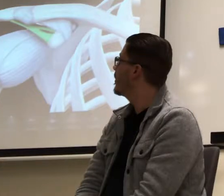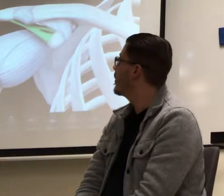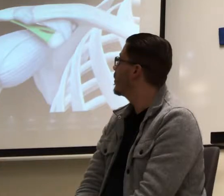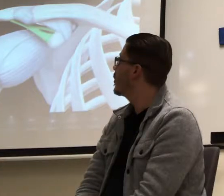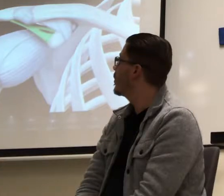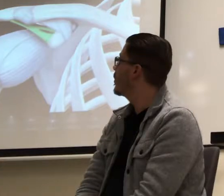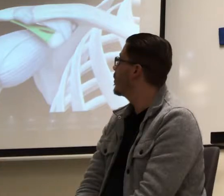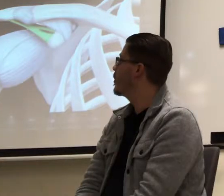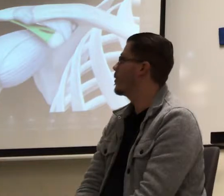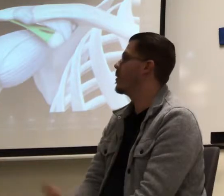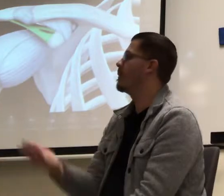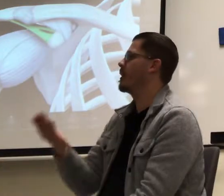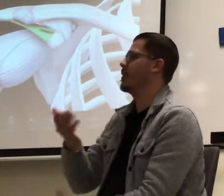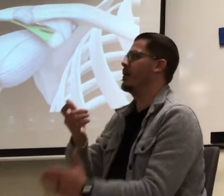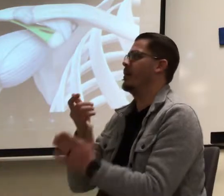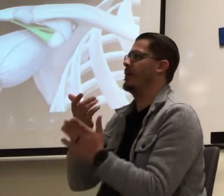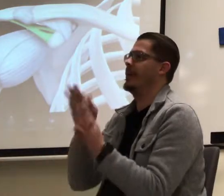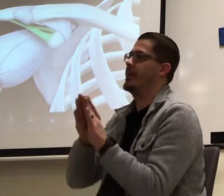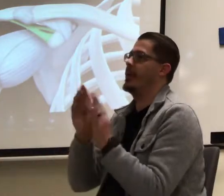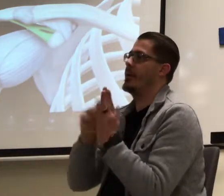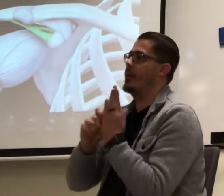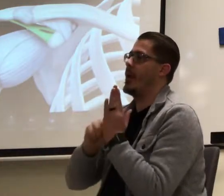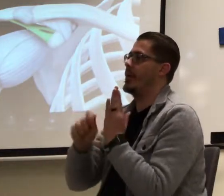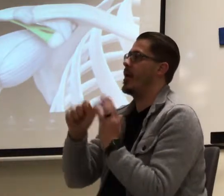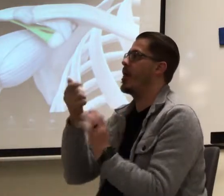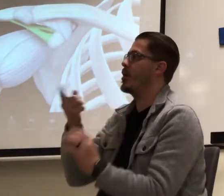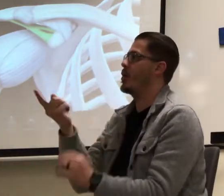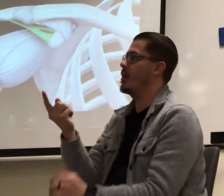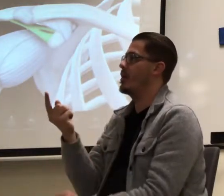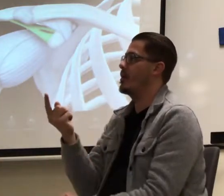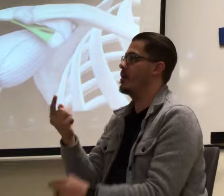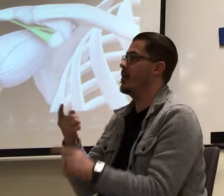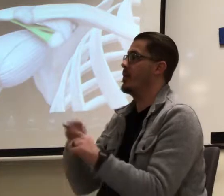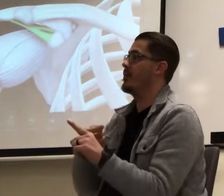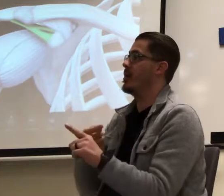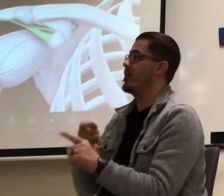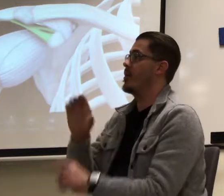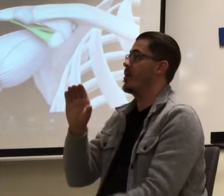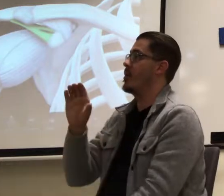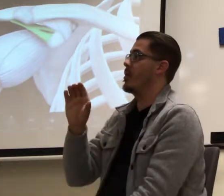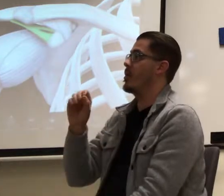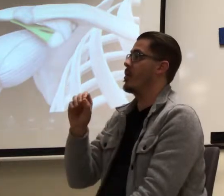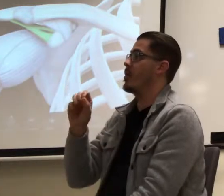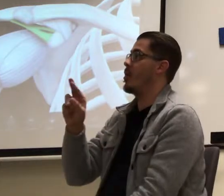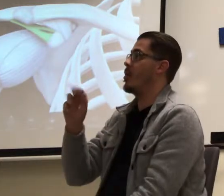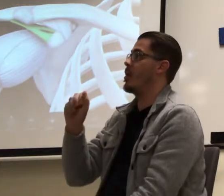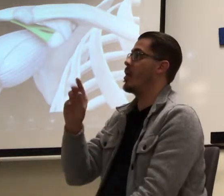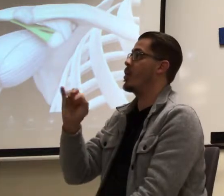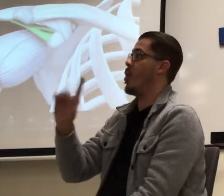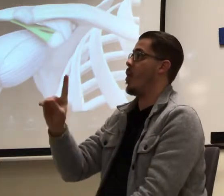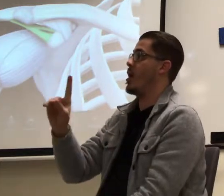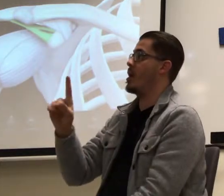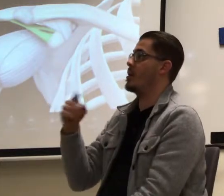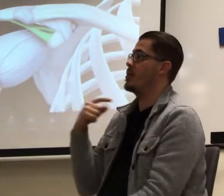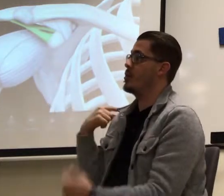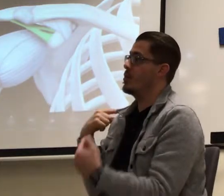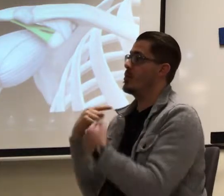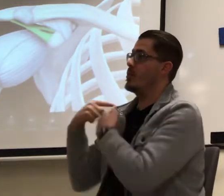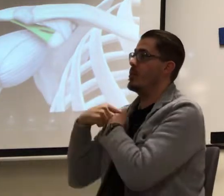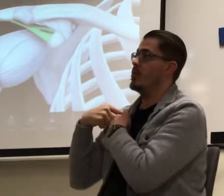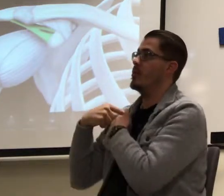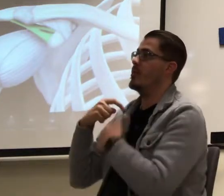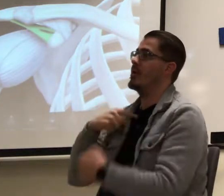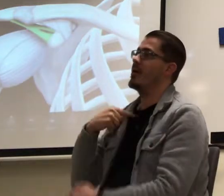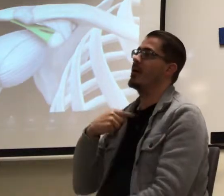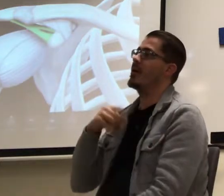Well, I'm here at the board, I'll just write it. There's another one that goes from the coracoid to the clavicle. There's a few of